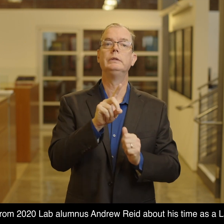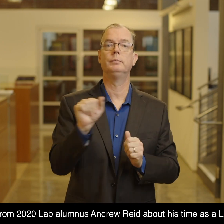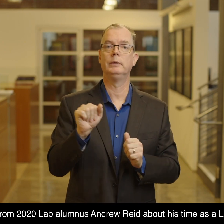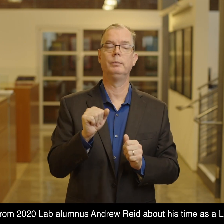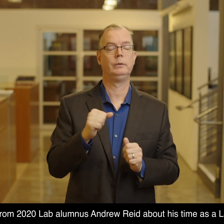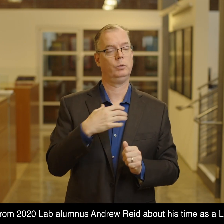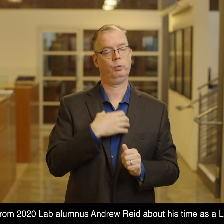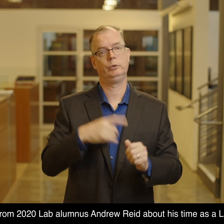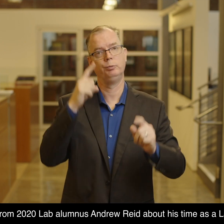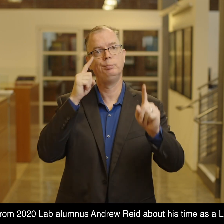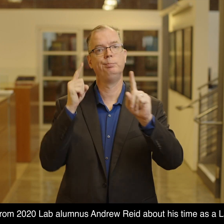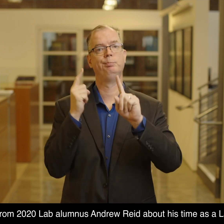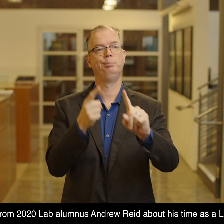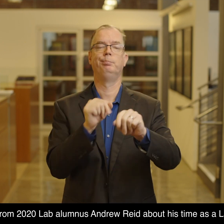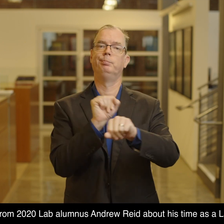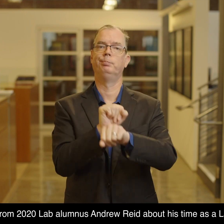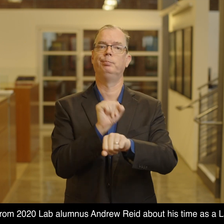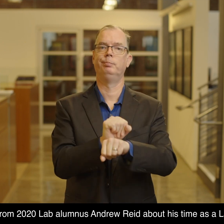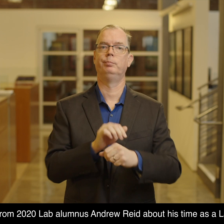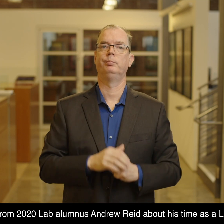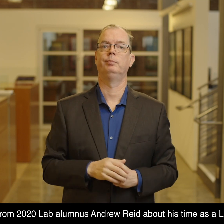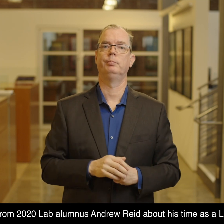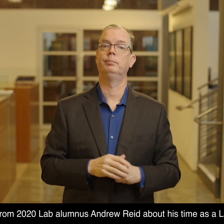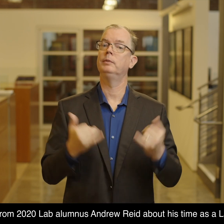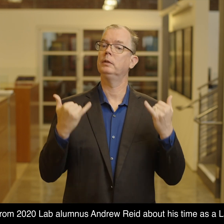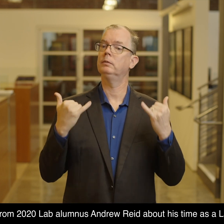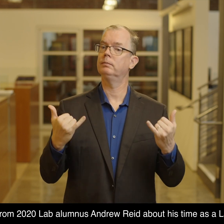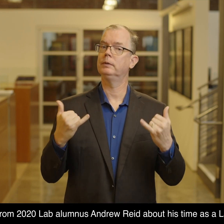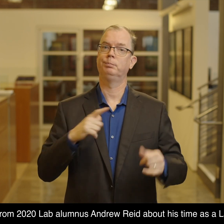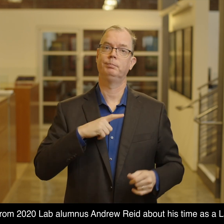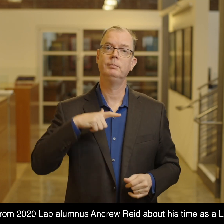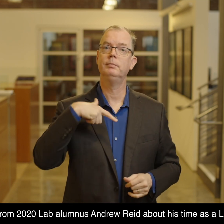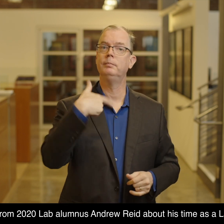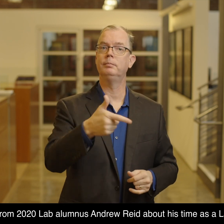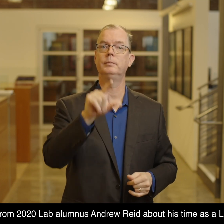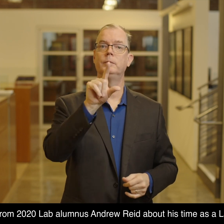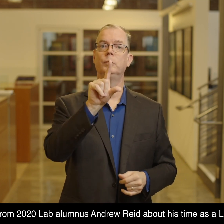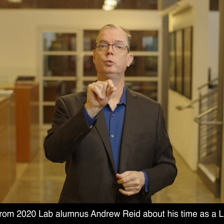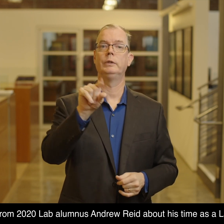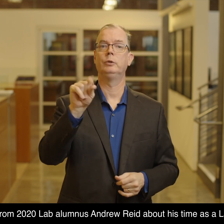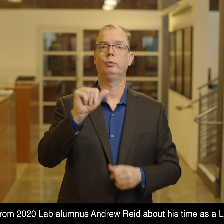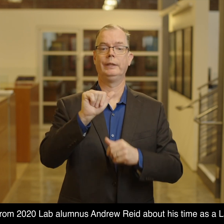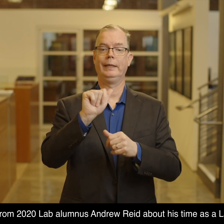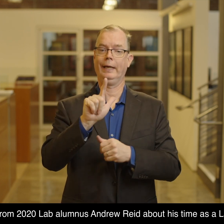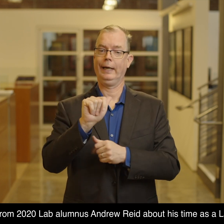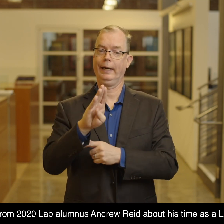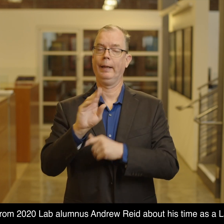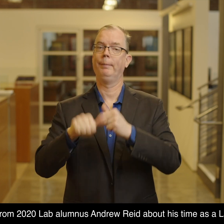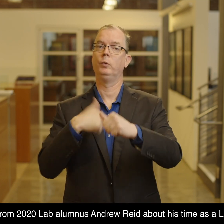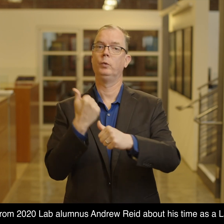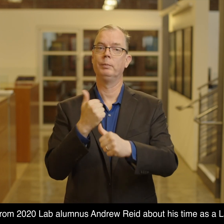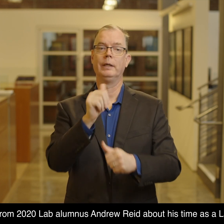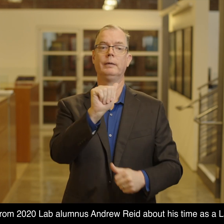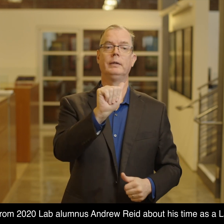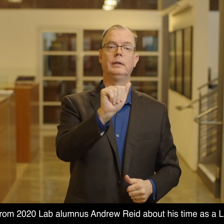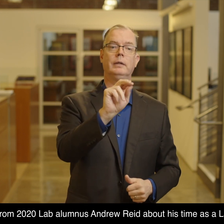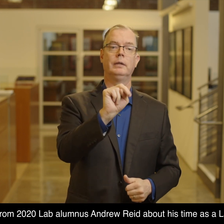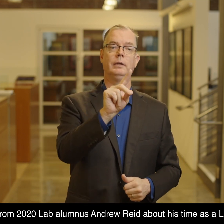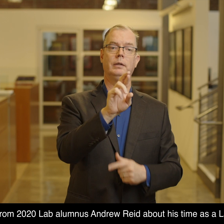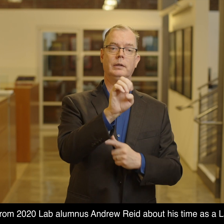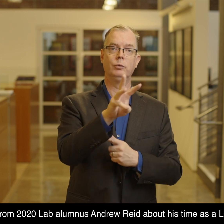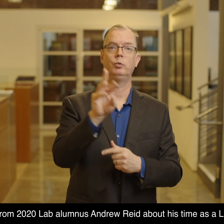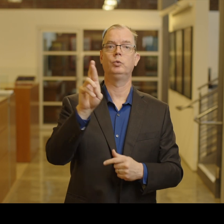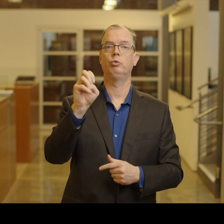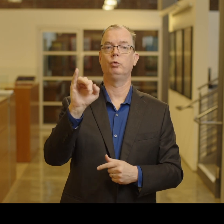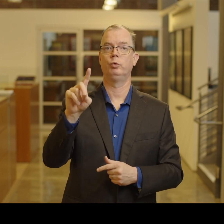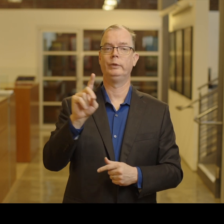Let's hear from 2020 Lab alumnus Andrew Reed about his time as a